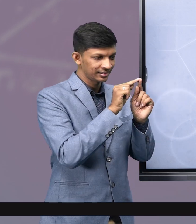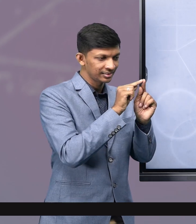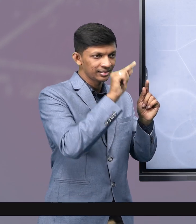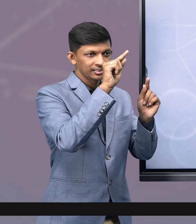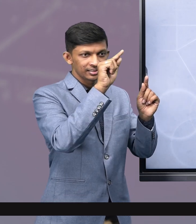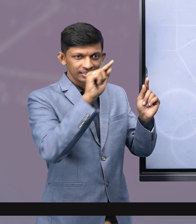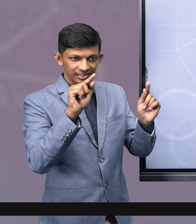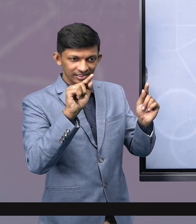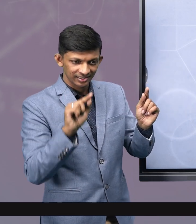sides,